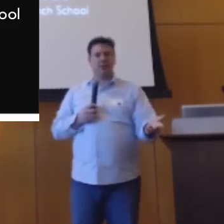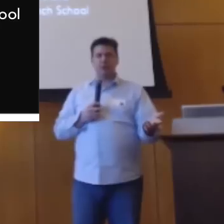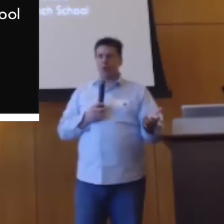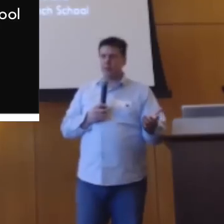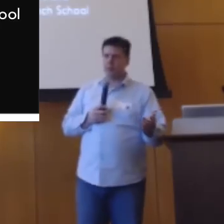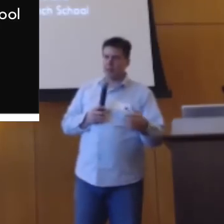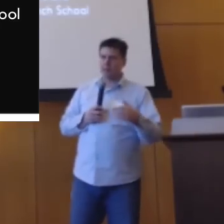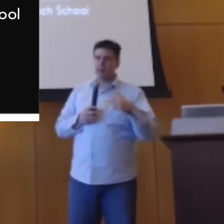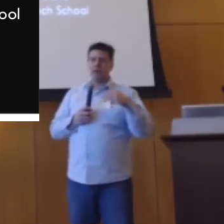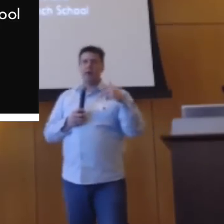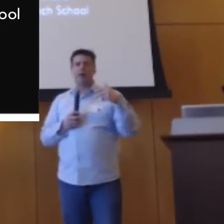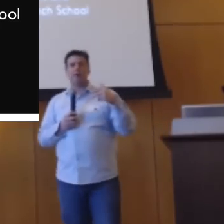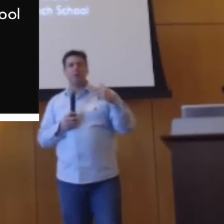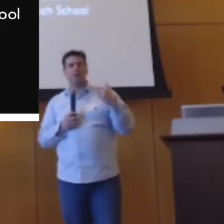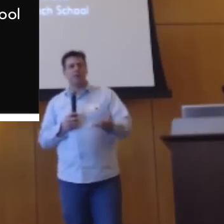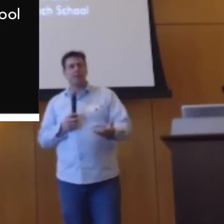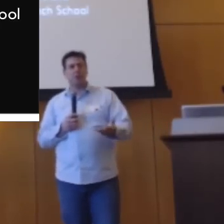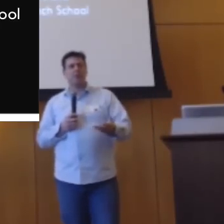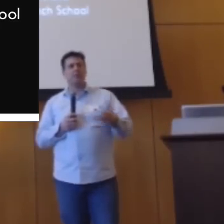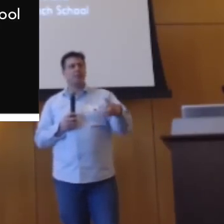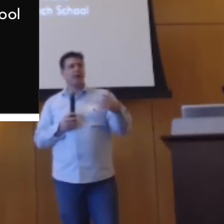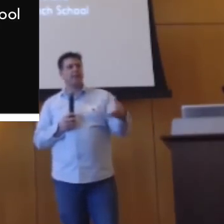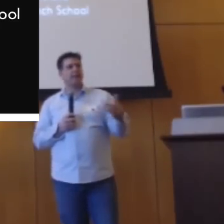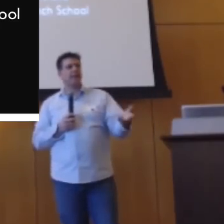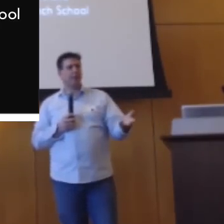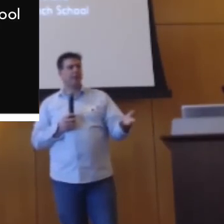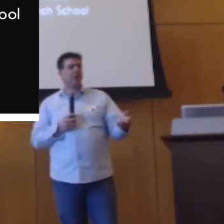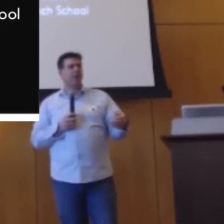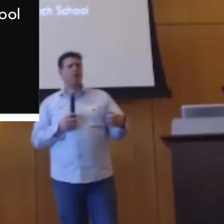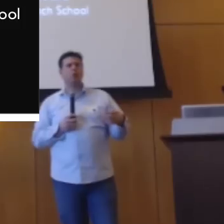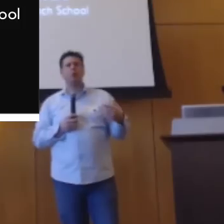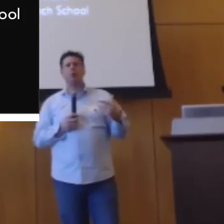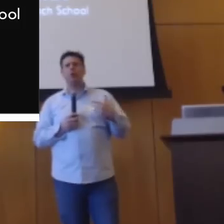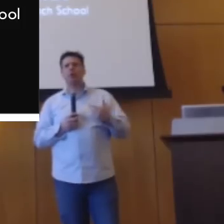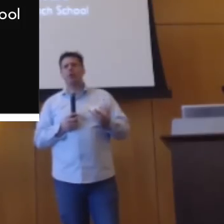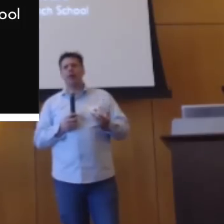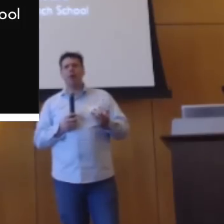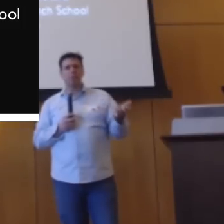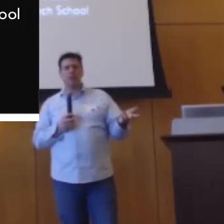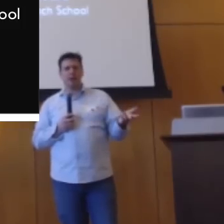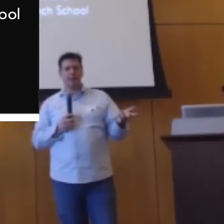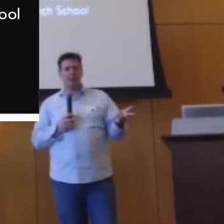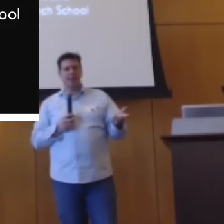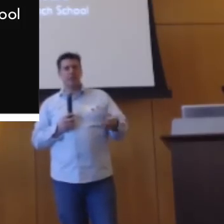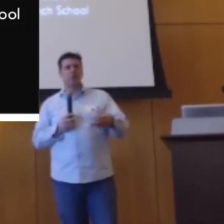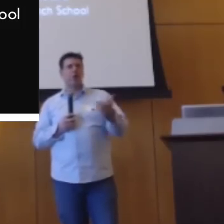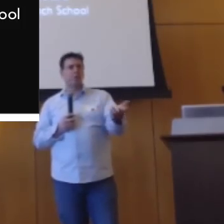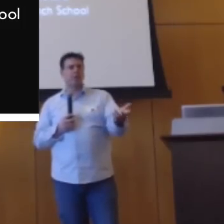of deaf twins, and with the deaf twins signs that he learned, which we would call now home signs. So he took home